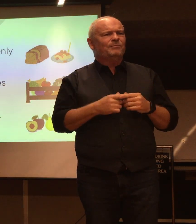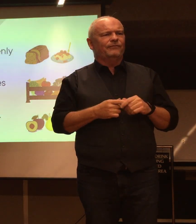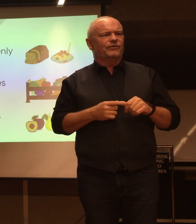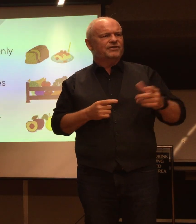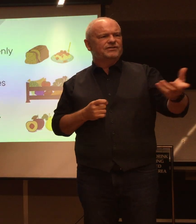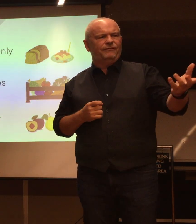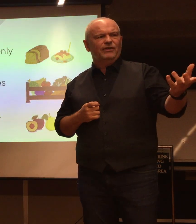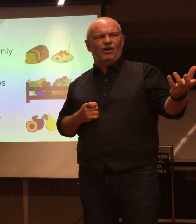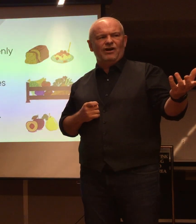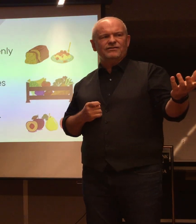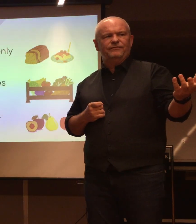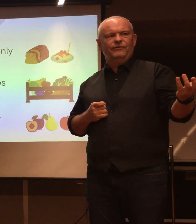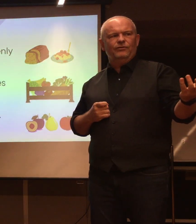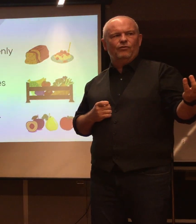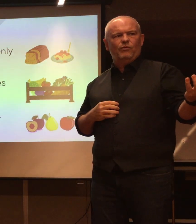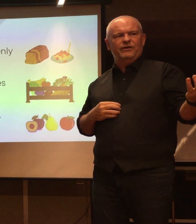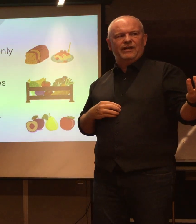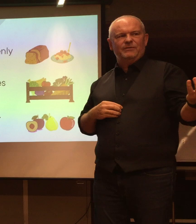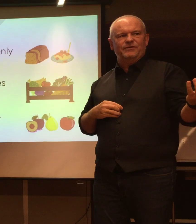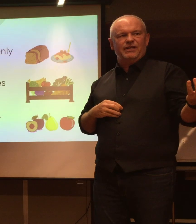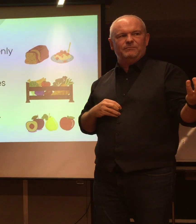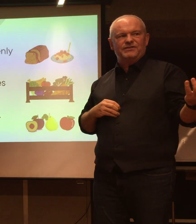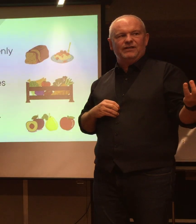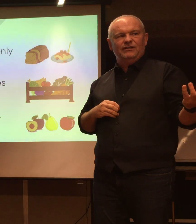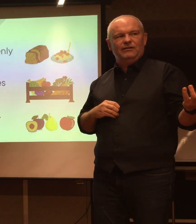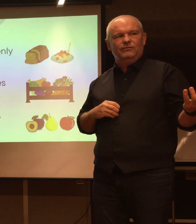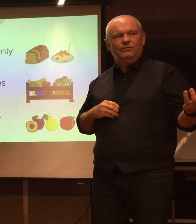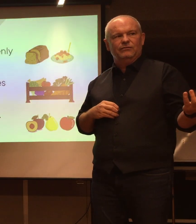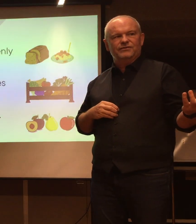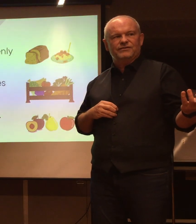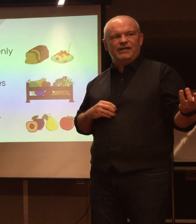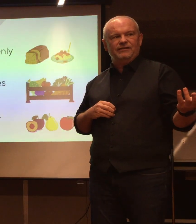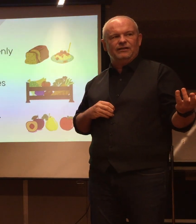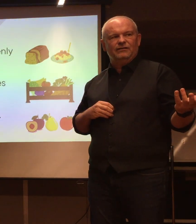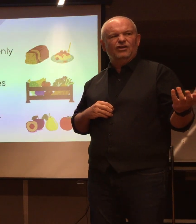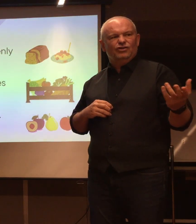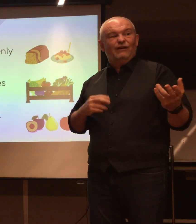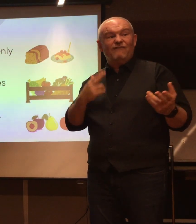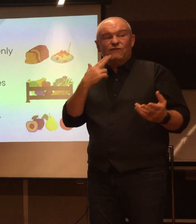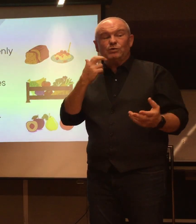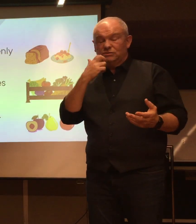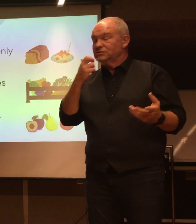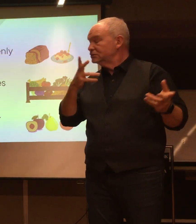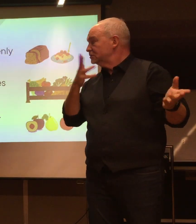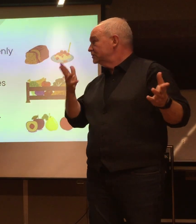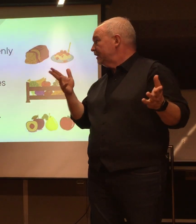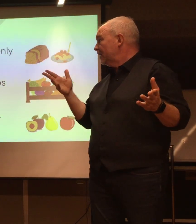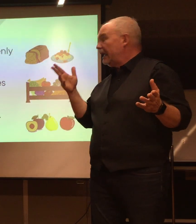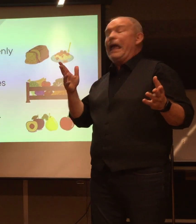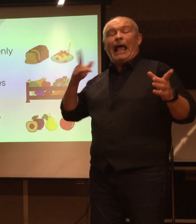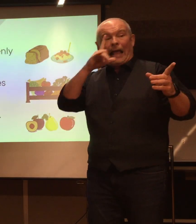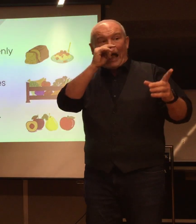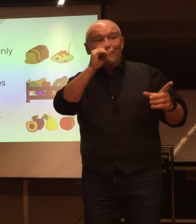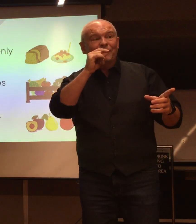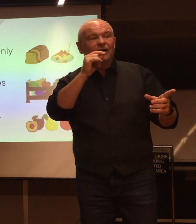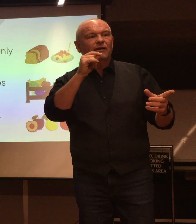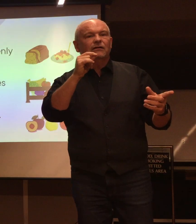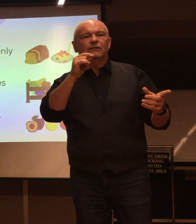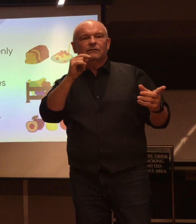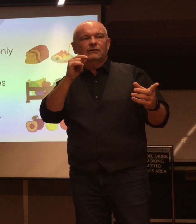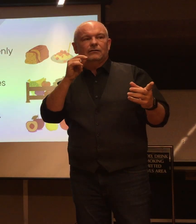what types of fruit? Just different kinds of fruit, or any in particular, or just anything? Yeah. It can be